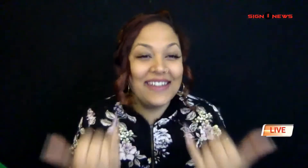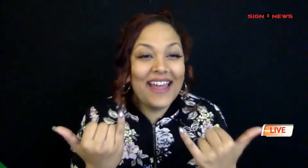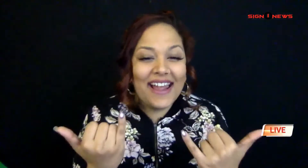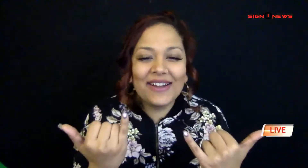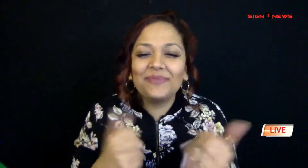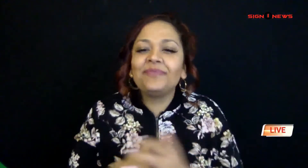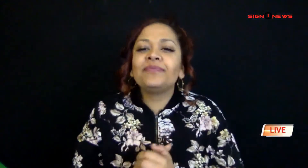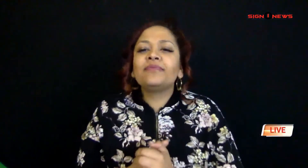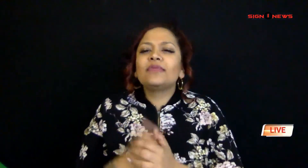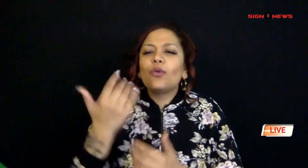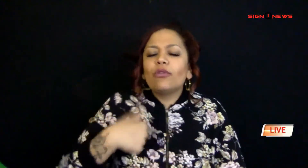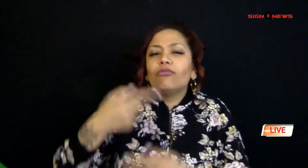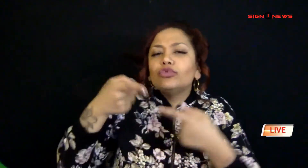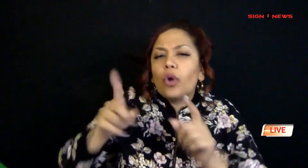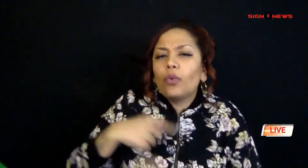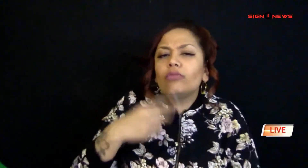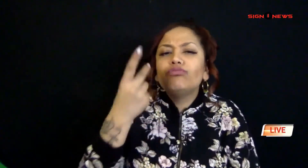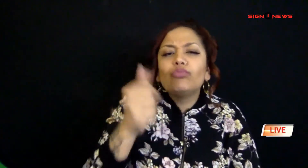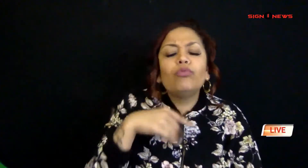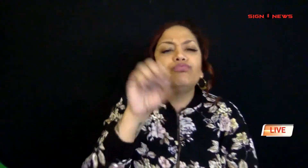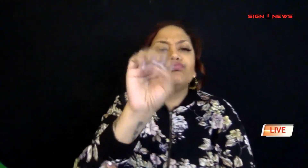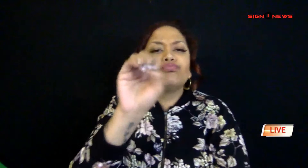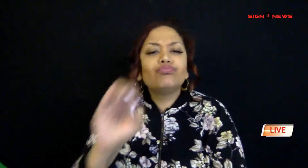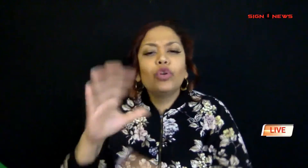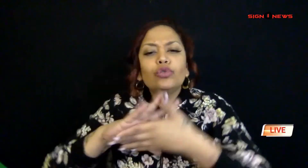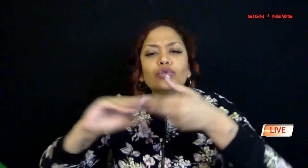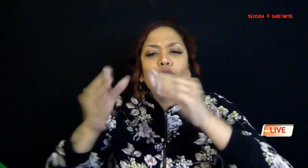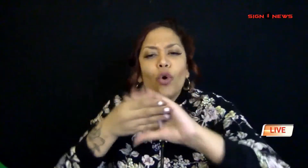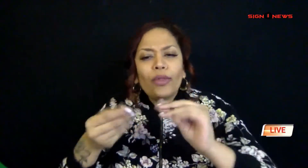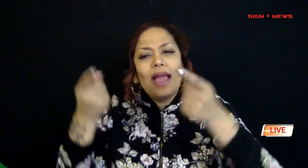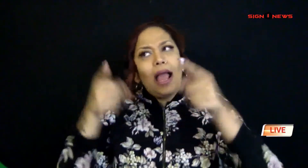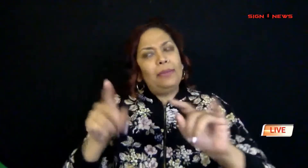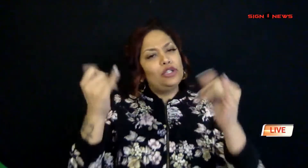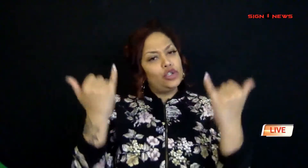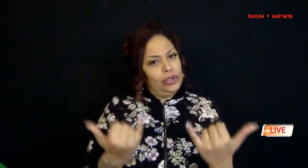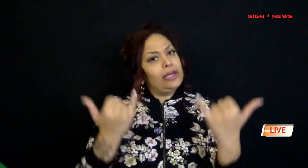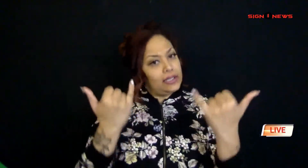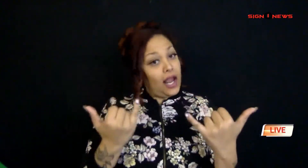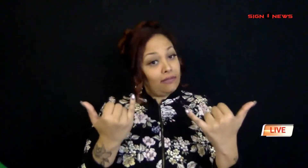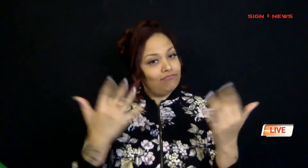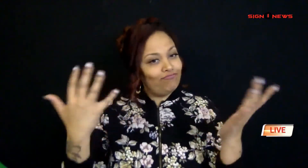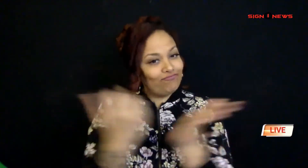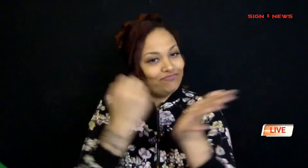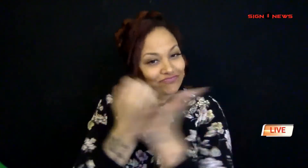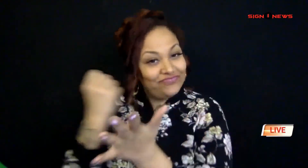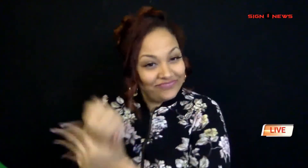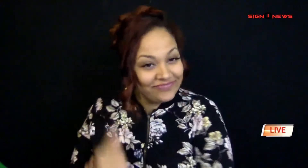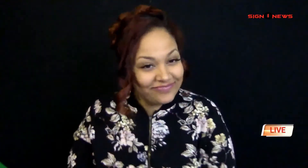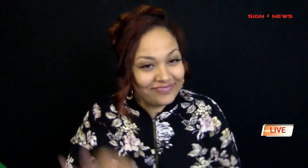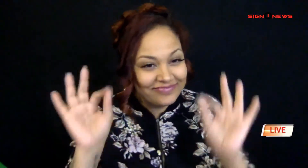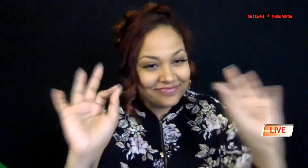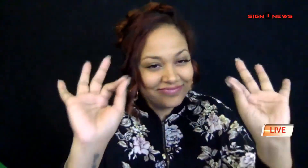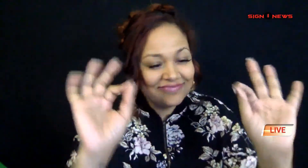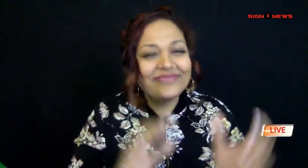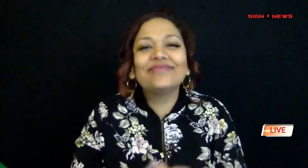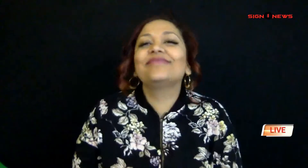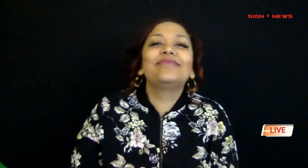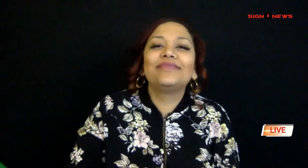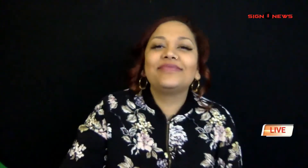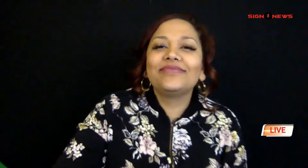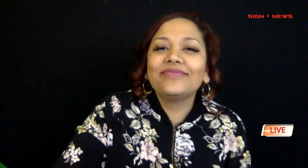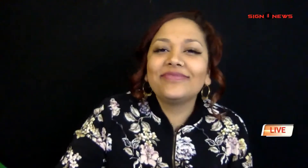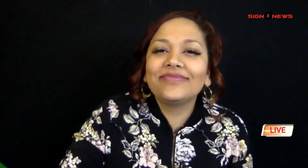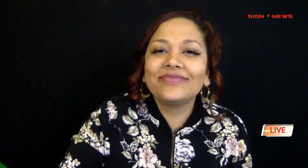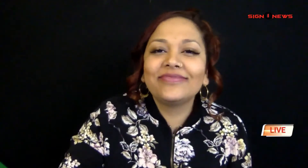country a virtual shout out. So start typing now while we take a quick look at a couple of